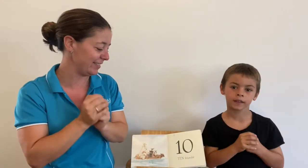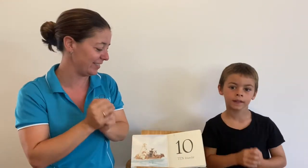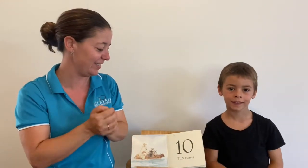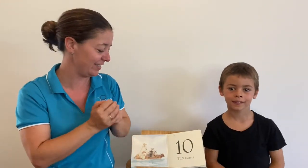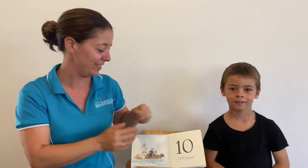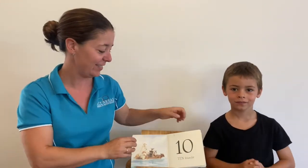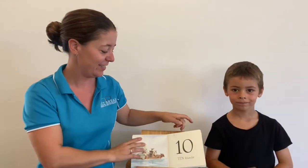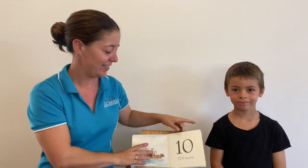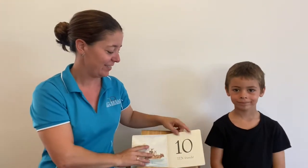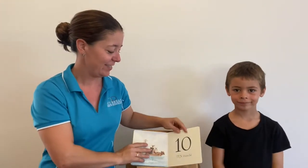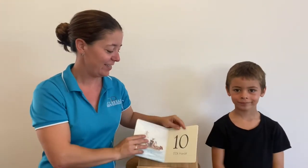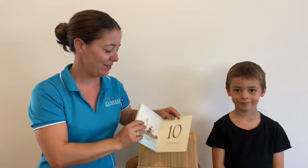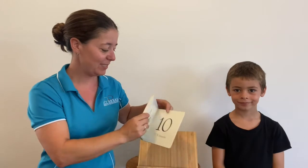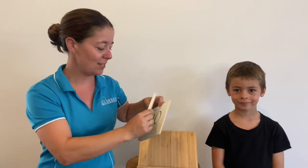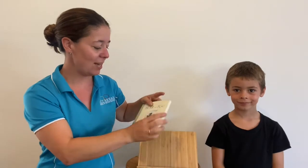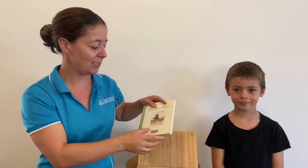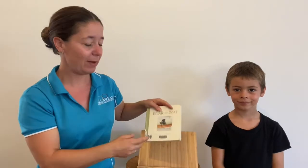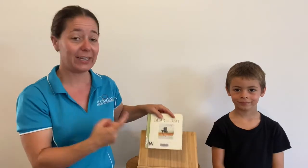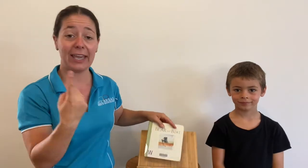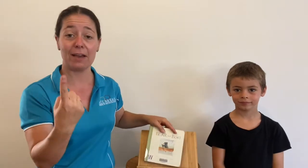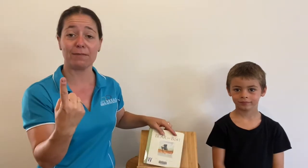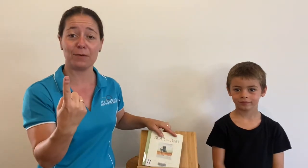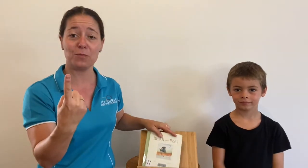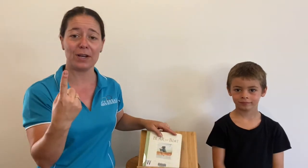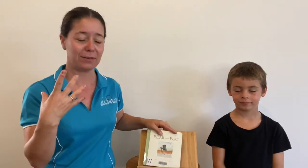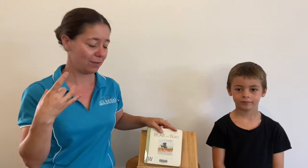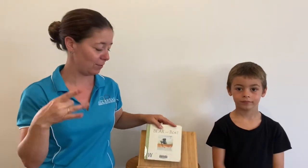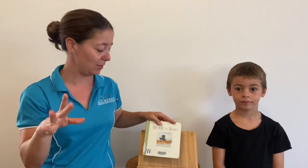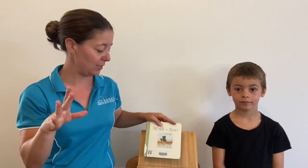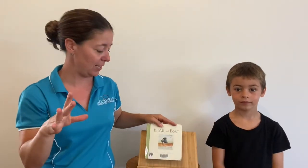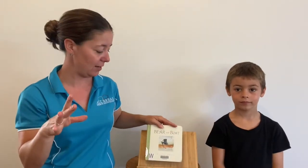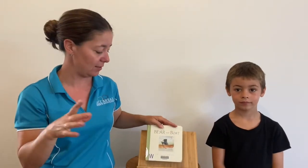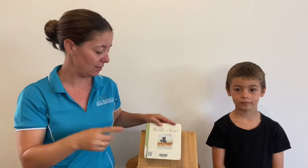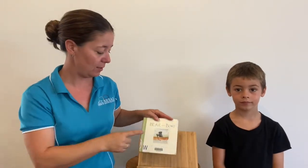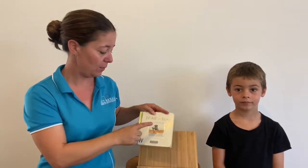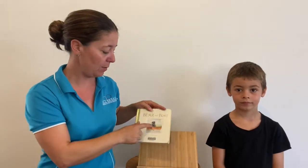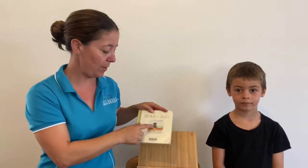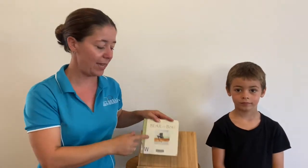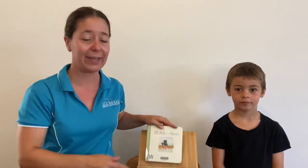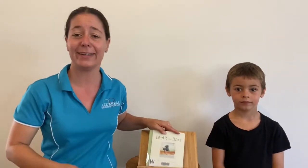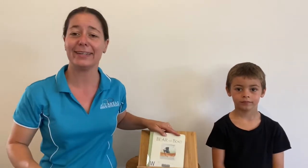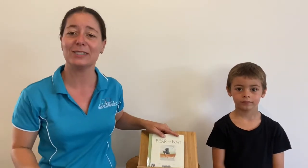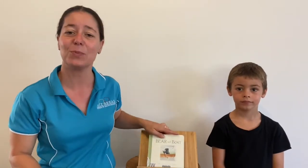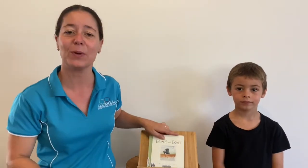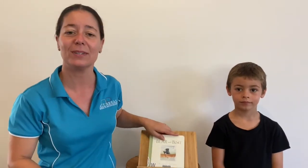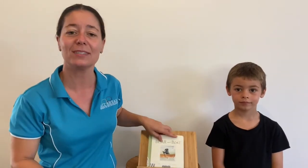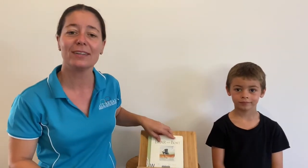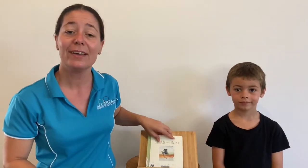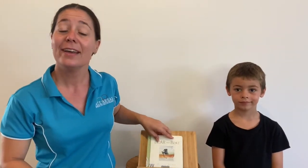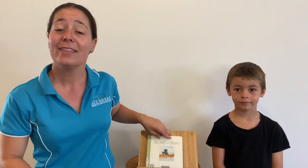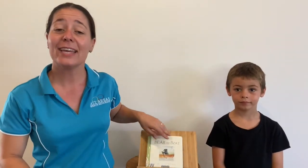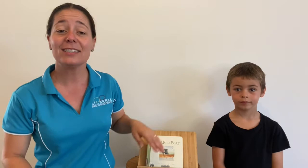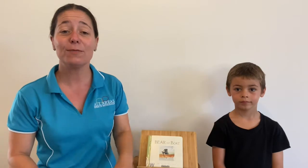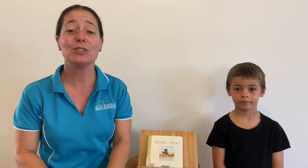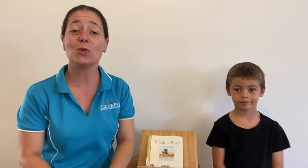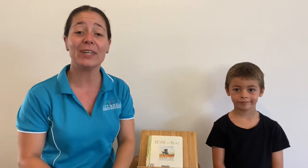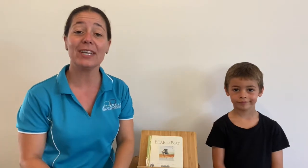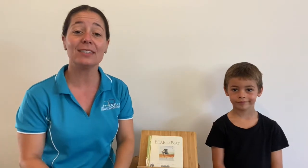friends. That was a nice way to count from 1 through to 10 with Bear in his boat. Thanks for joining us